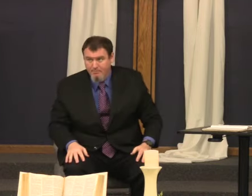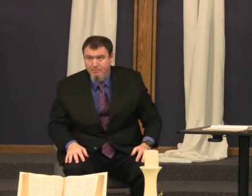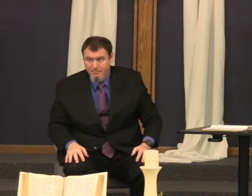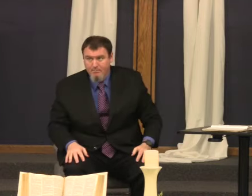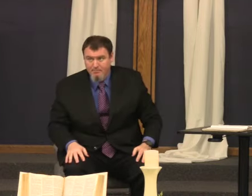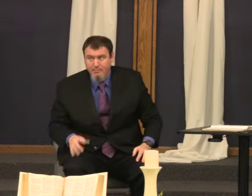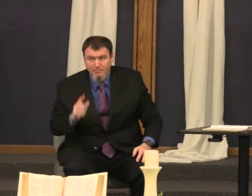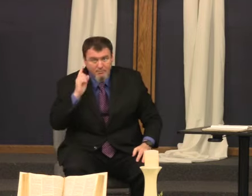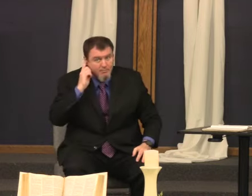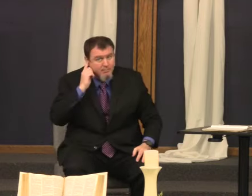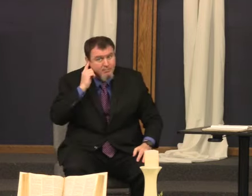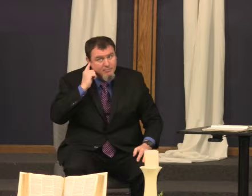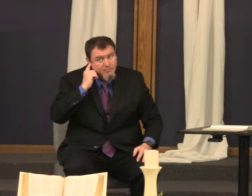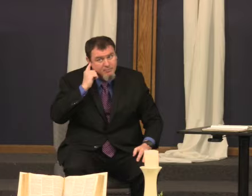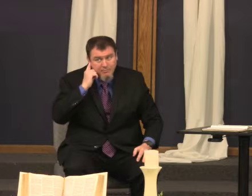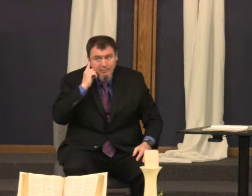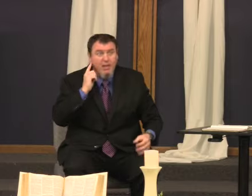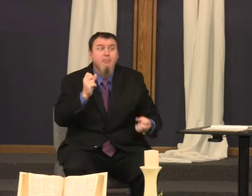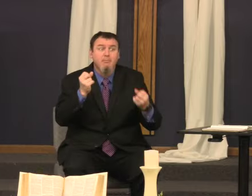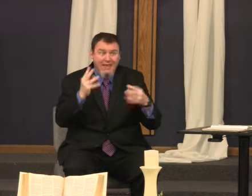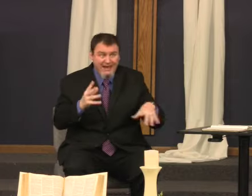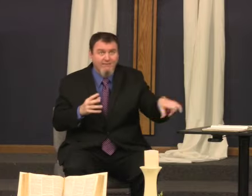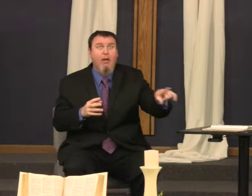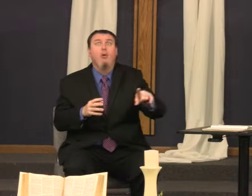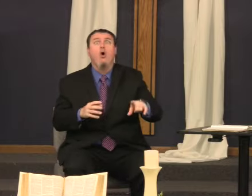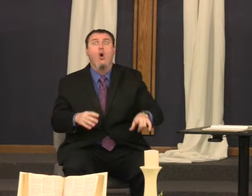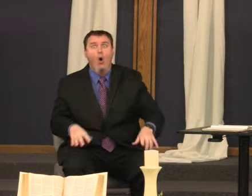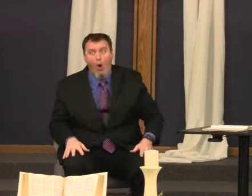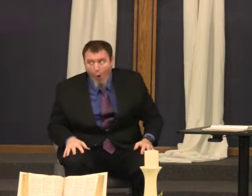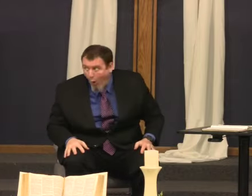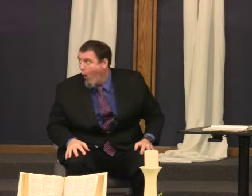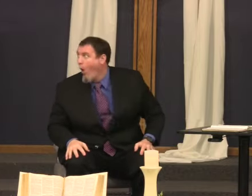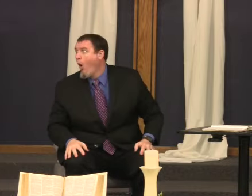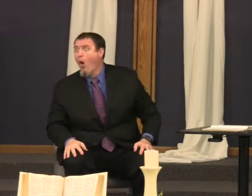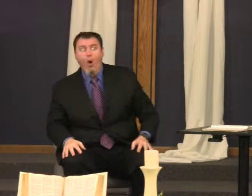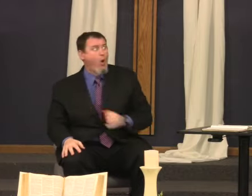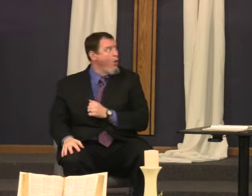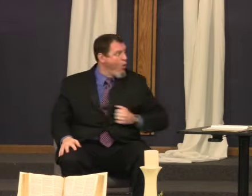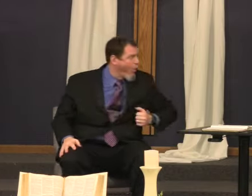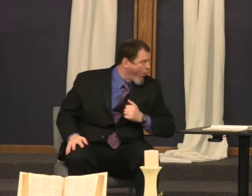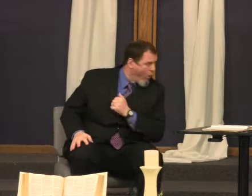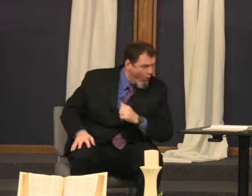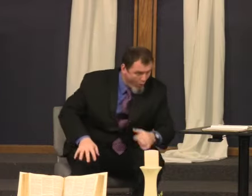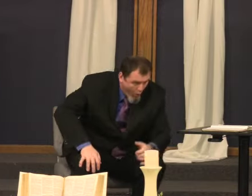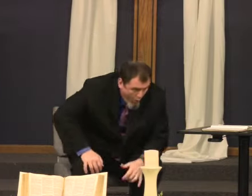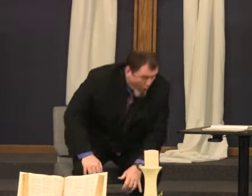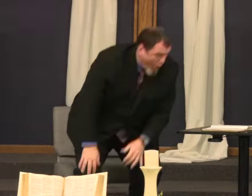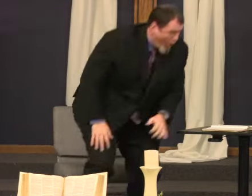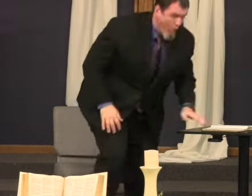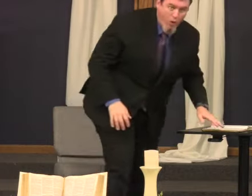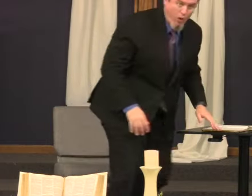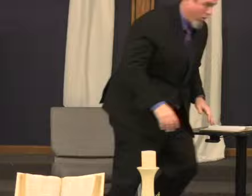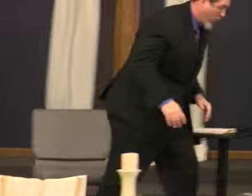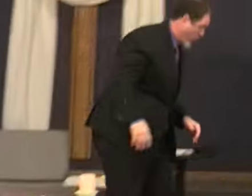as Jesus spake these words, many believed on him. They said, oh, okay, hey,